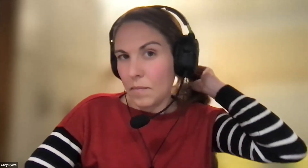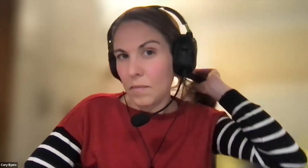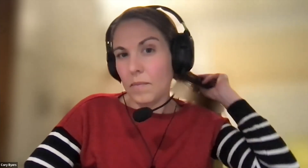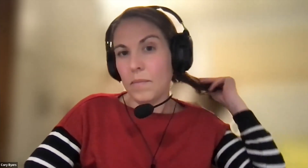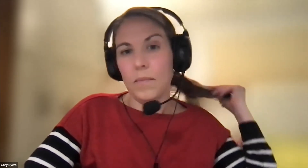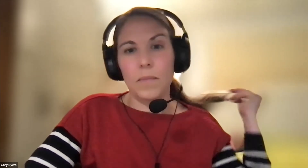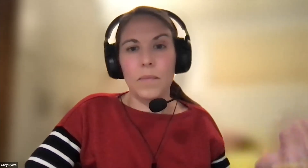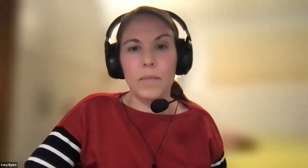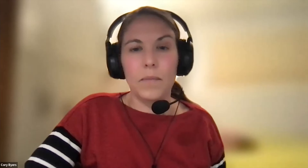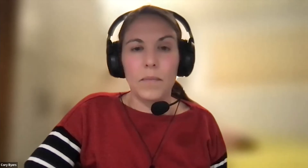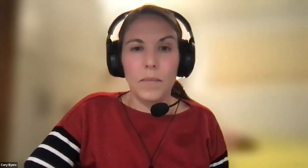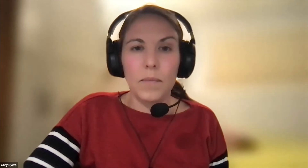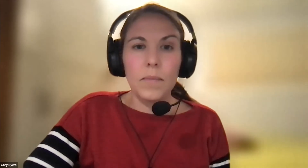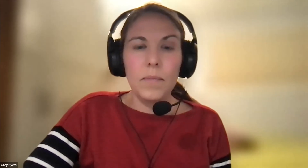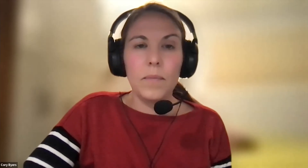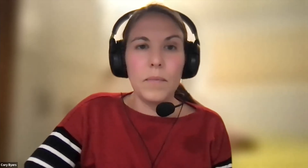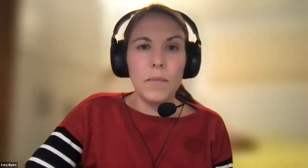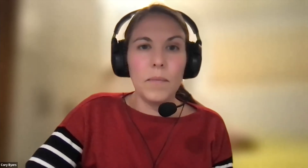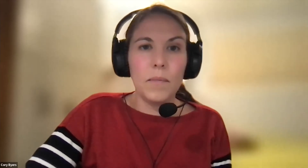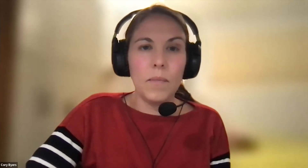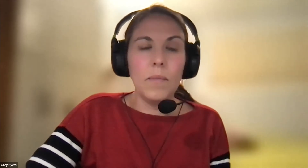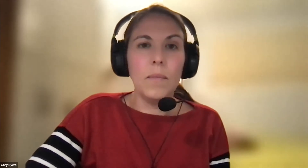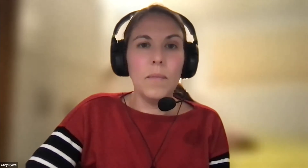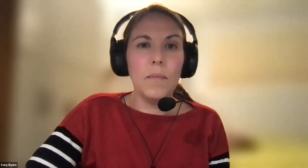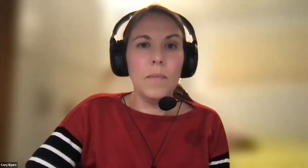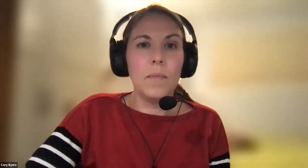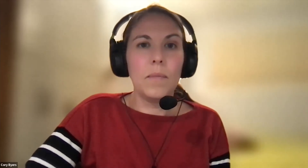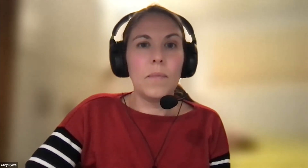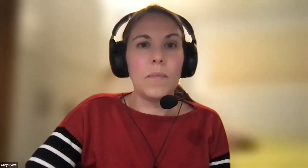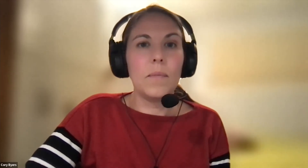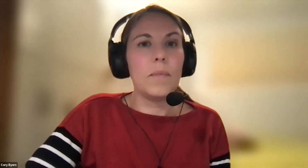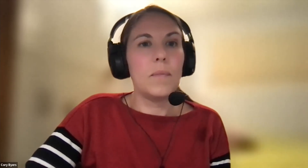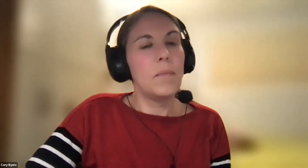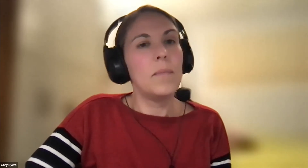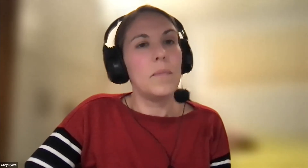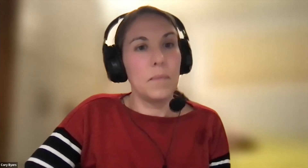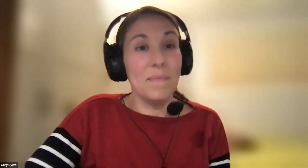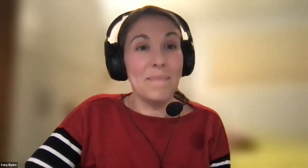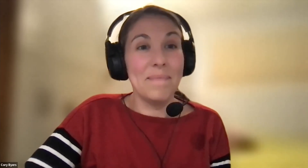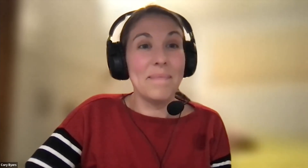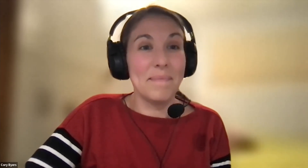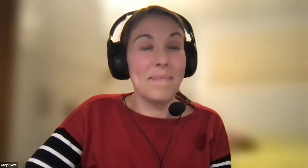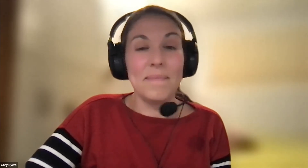ahorita, pero no, no me voy a recordar de todo.